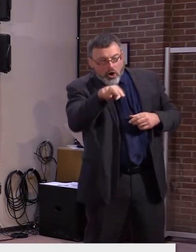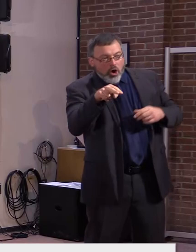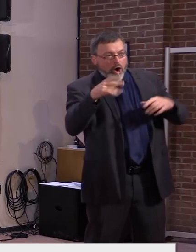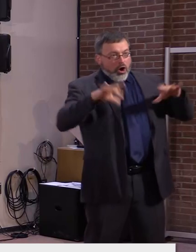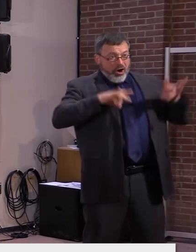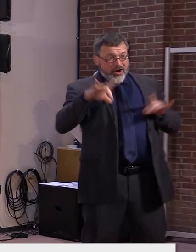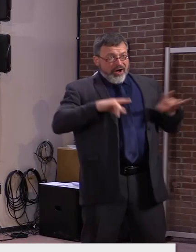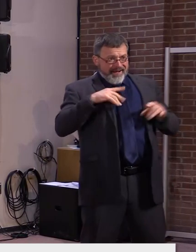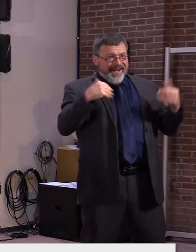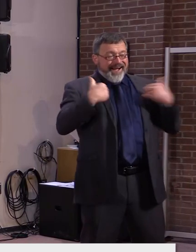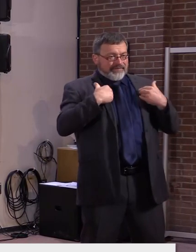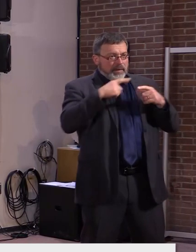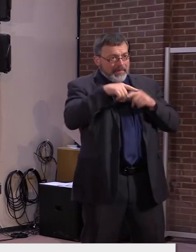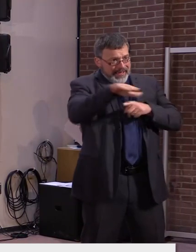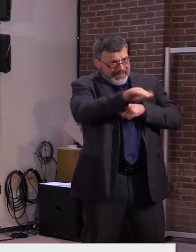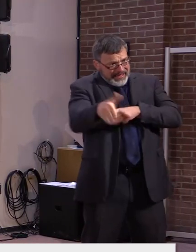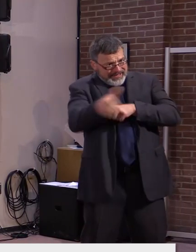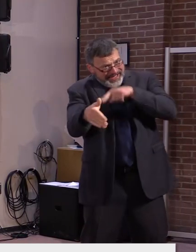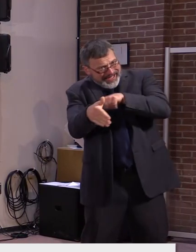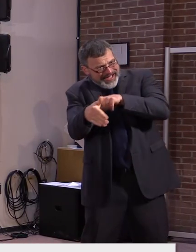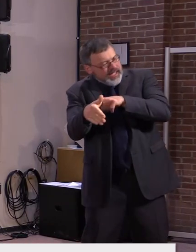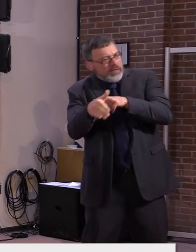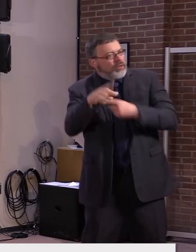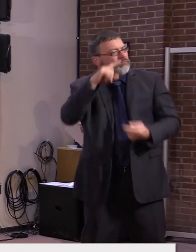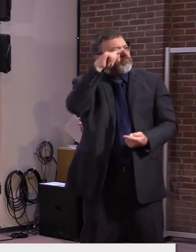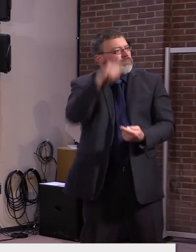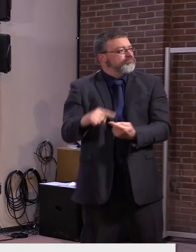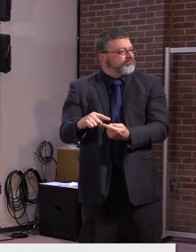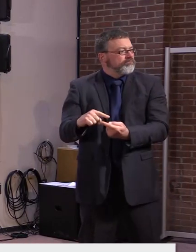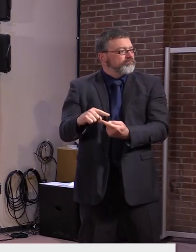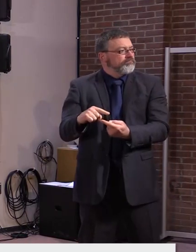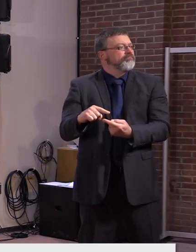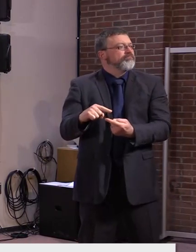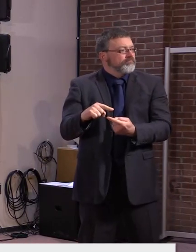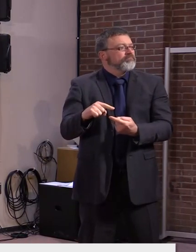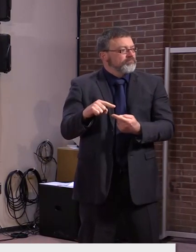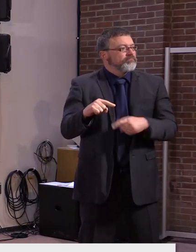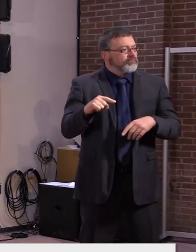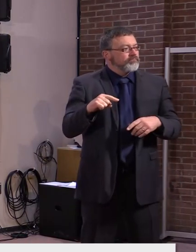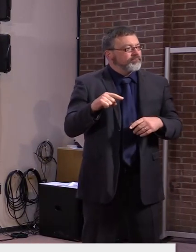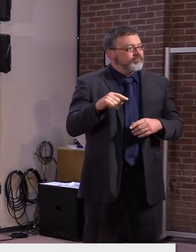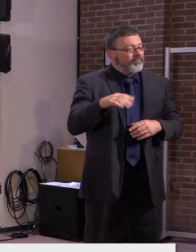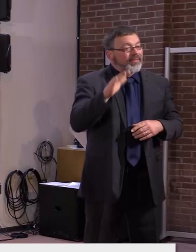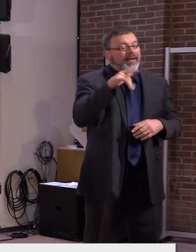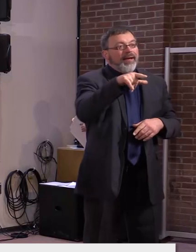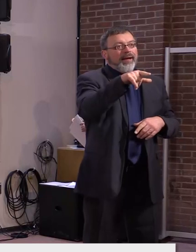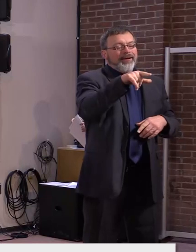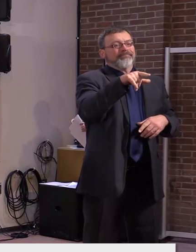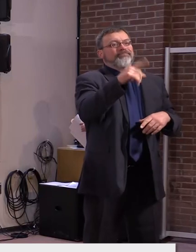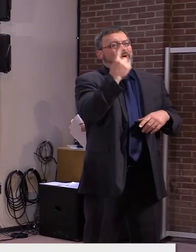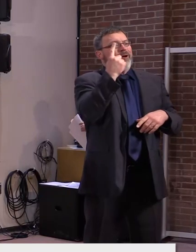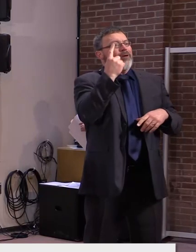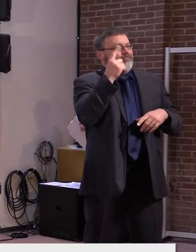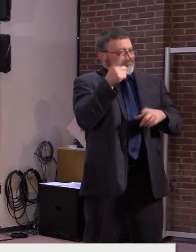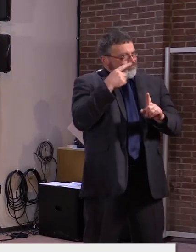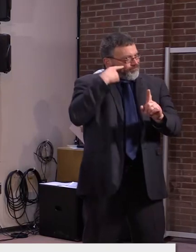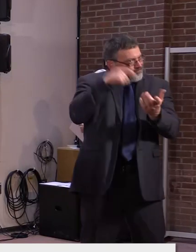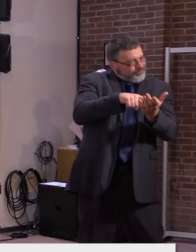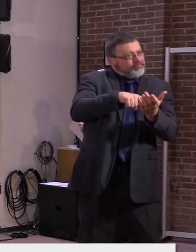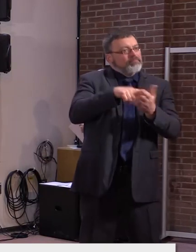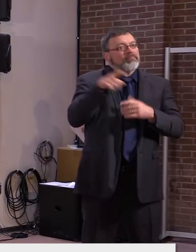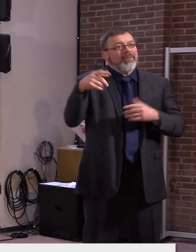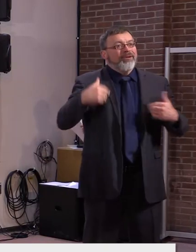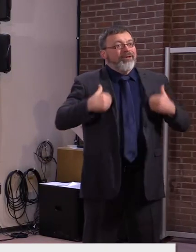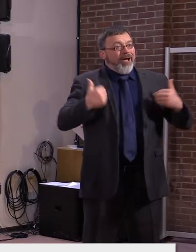a result of less severe cases in younger people who were less vaccinated. The CDC and administration